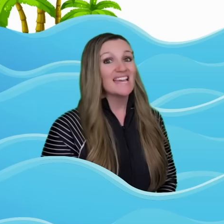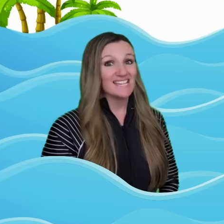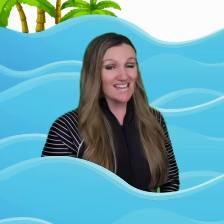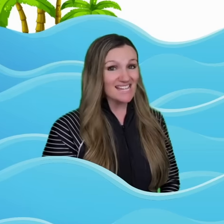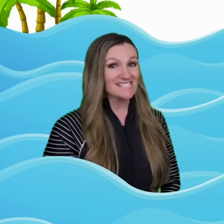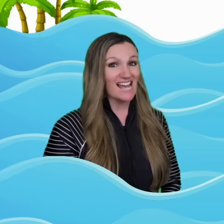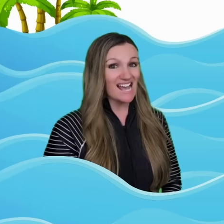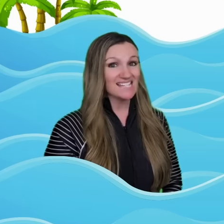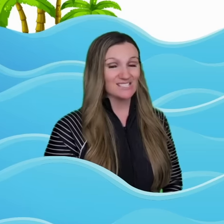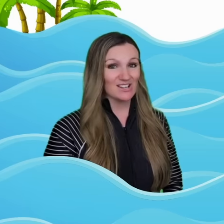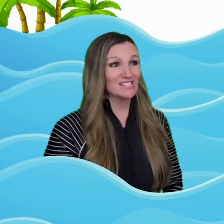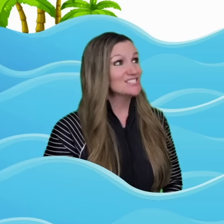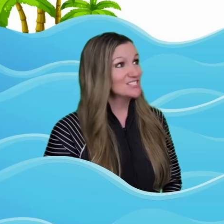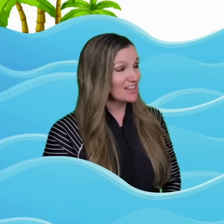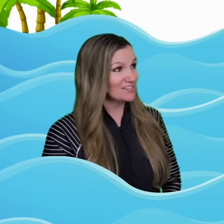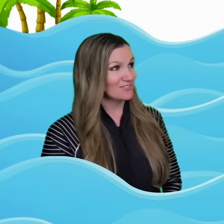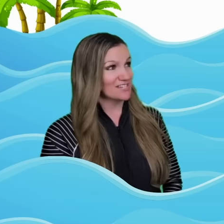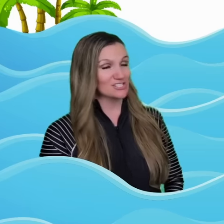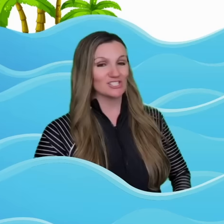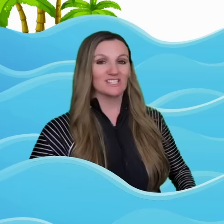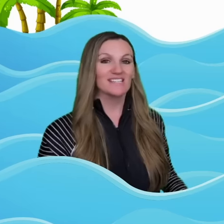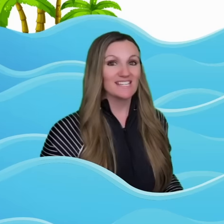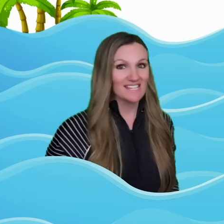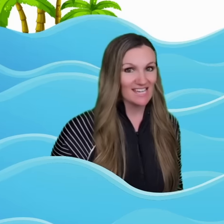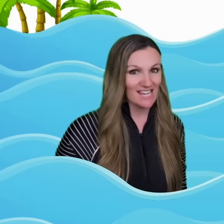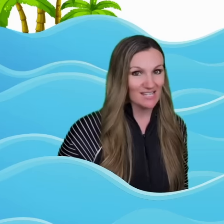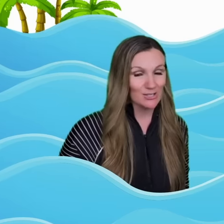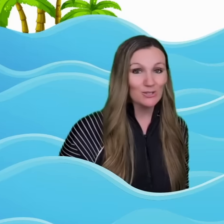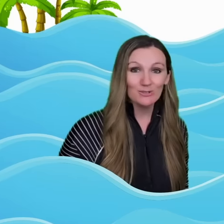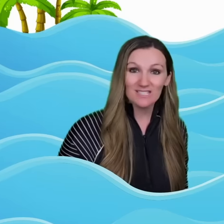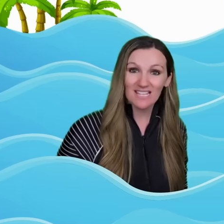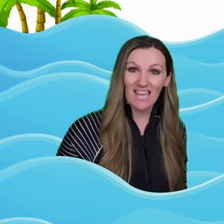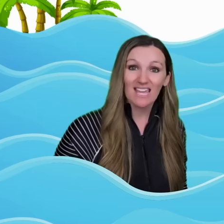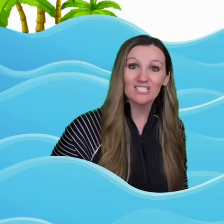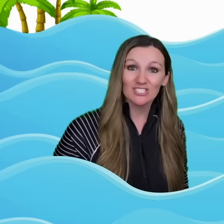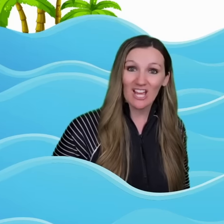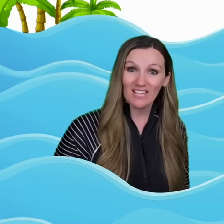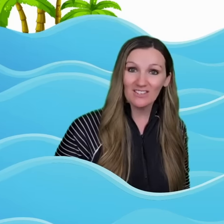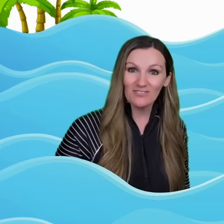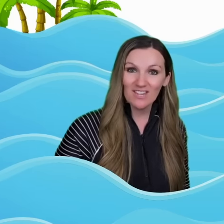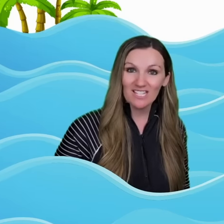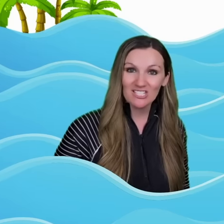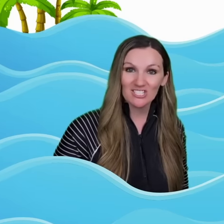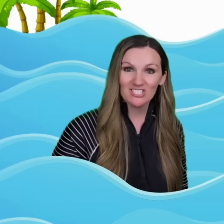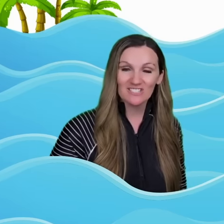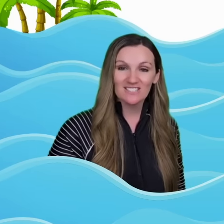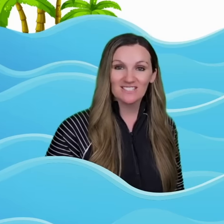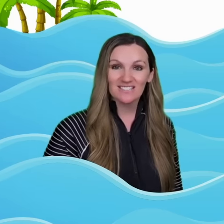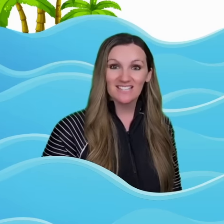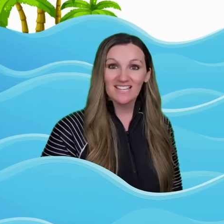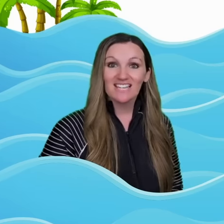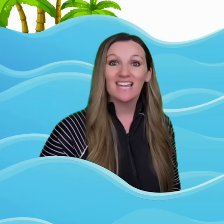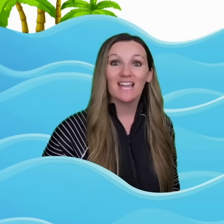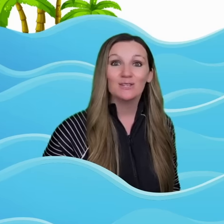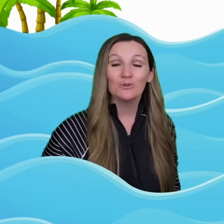Yes, I saw a jellyfish. Can you say jellyfish? Jellyfish? Can you